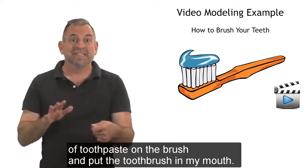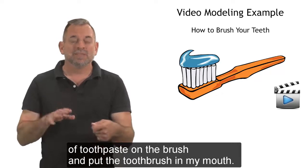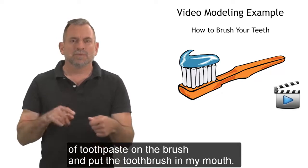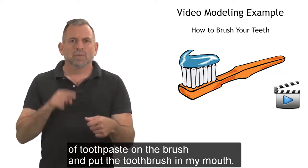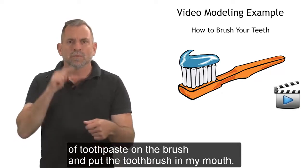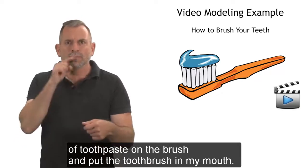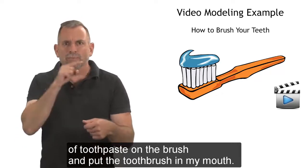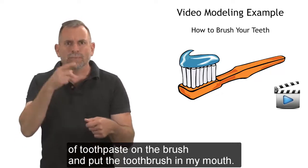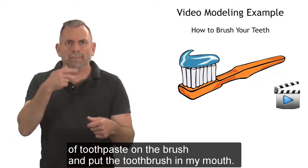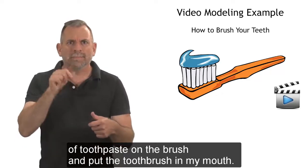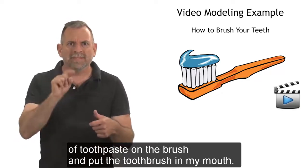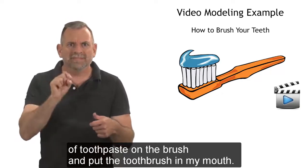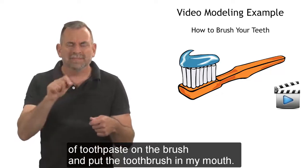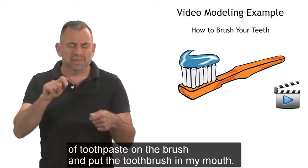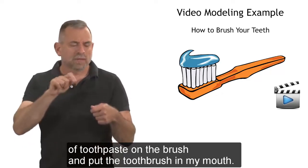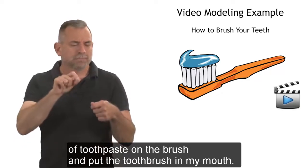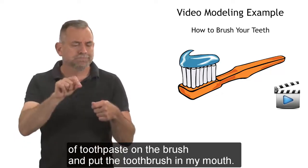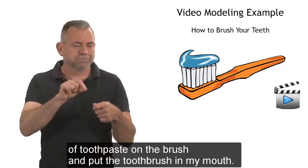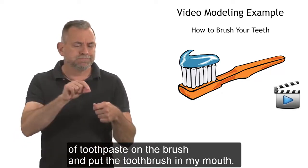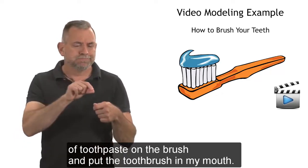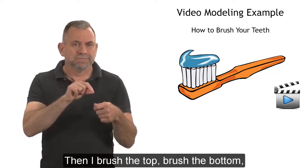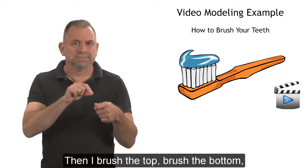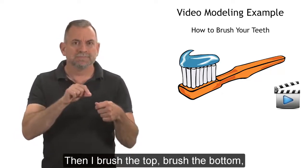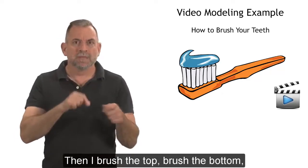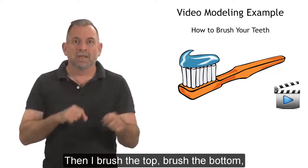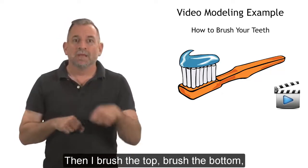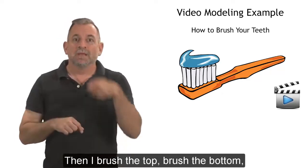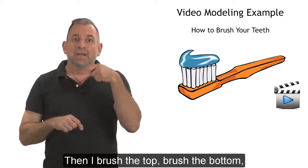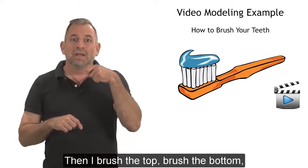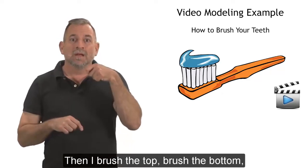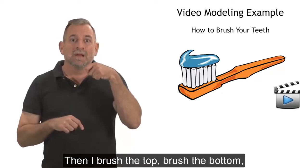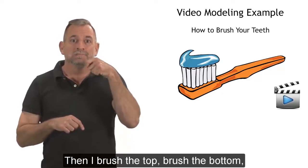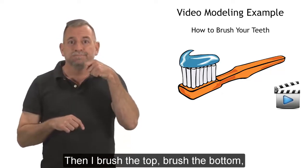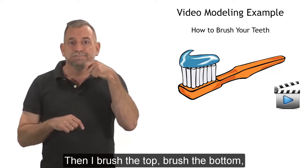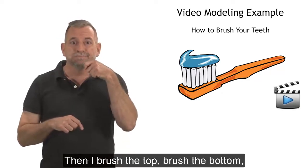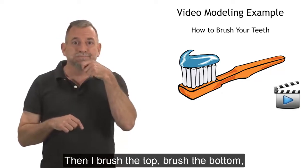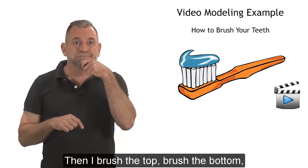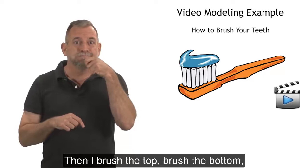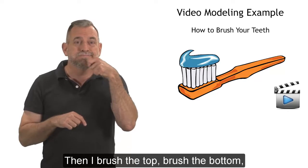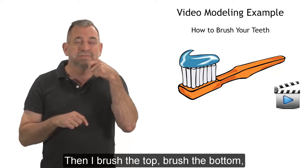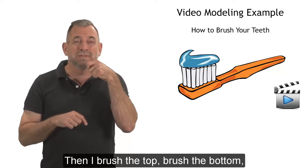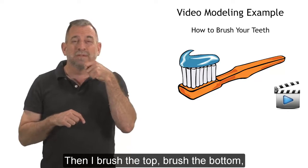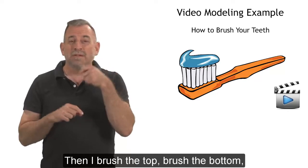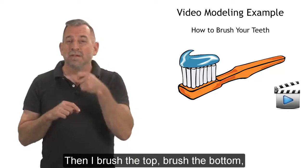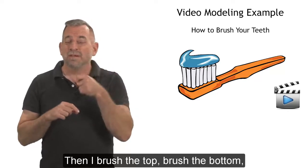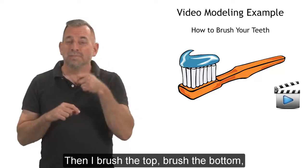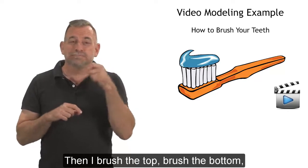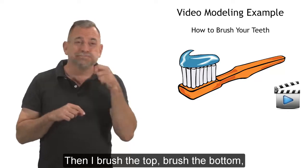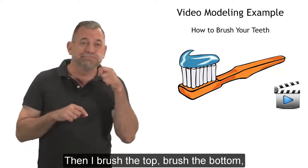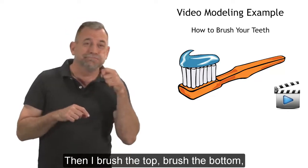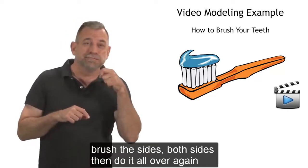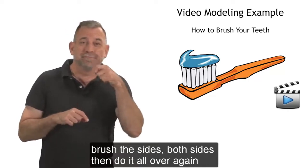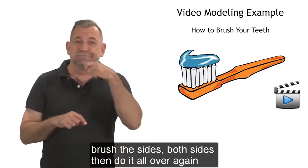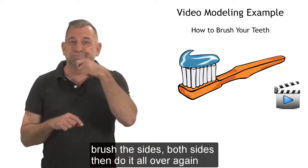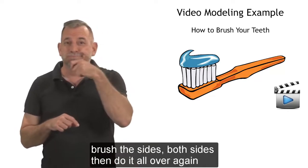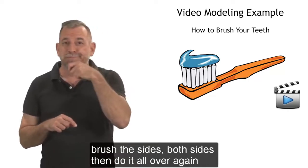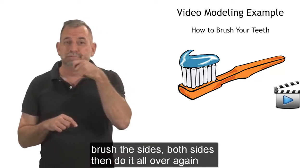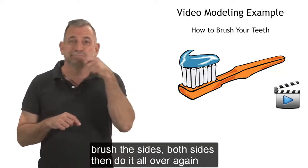and put the toothbrush in my mouth. Then I brush the top, brush the bottom, brush the